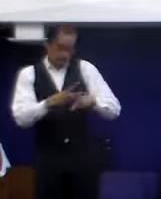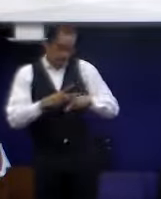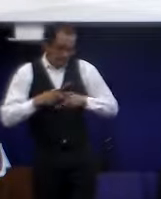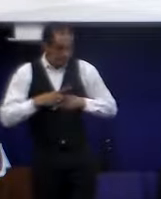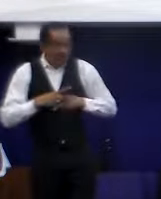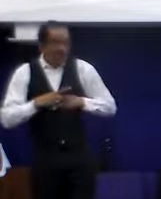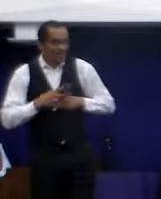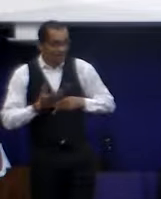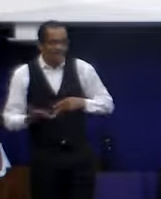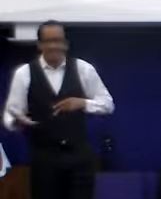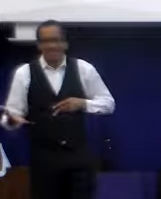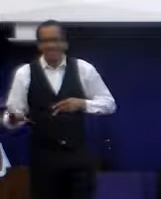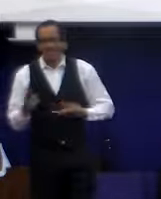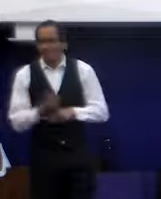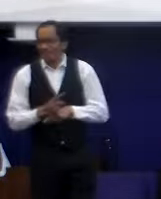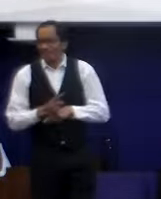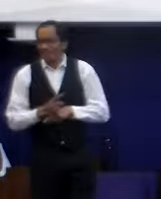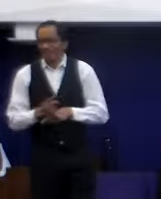hold on to them. Yes. Amen.